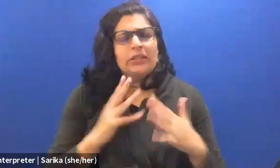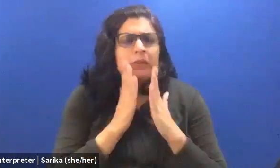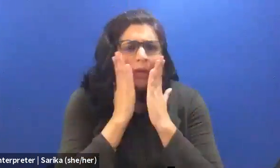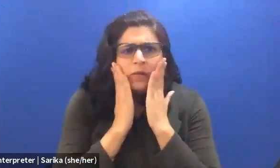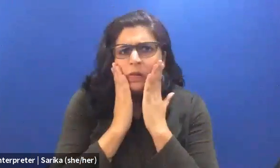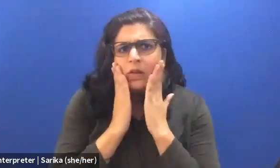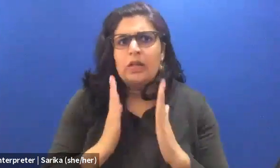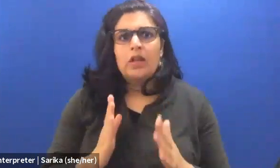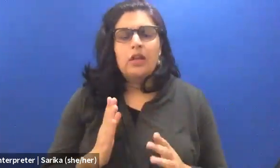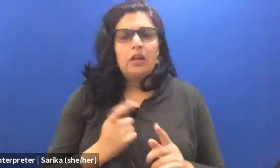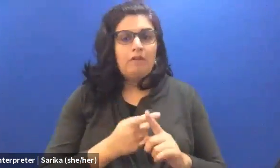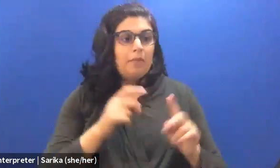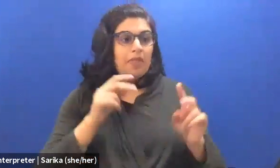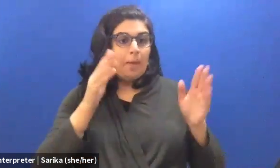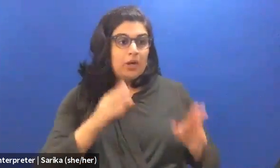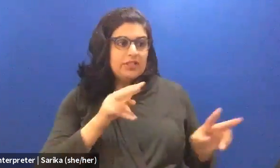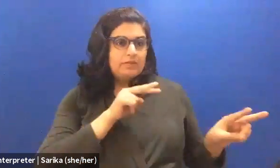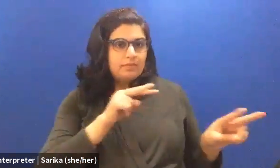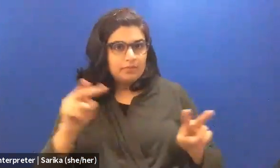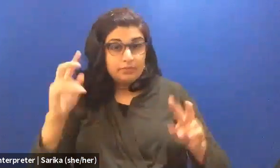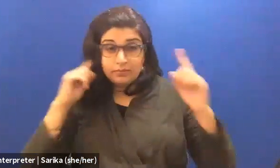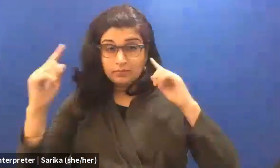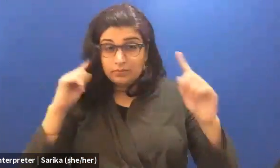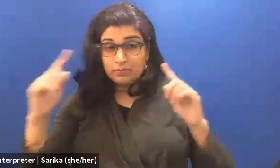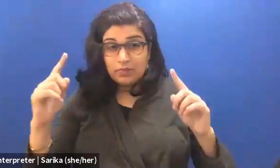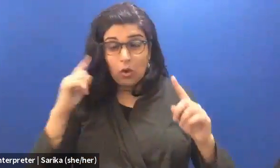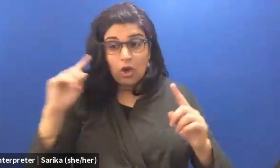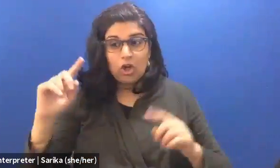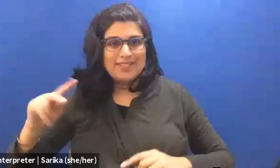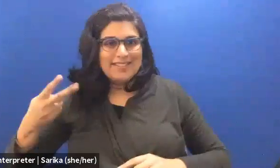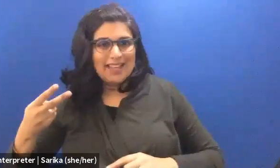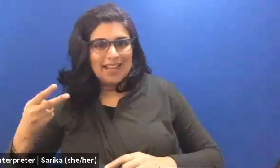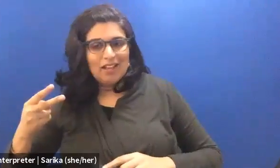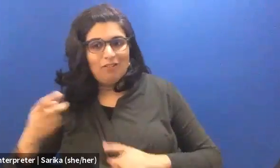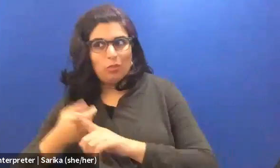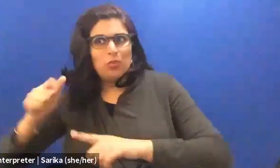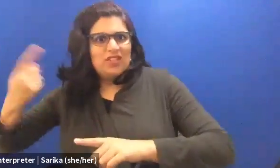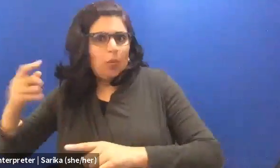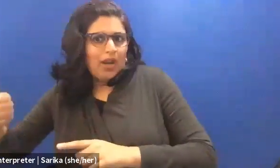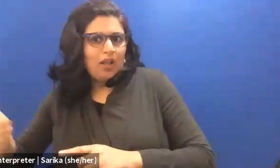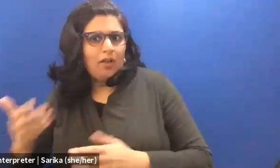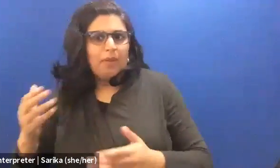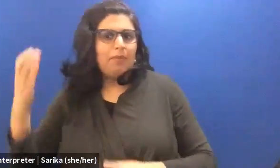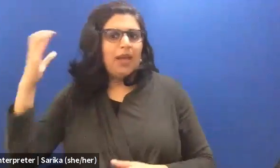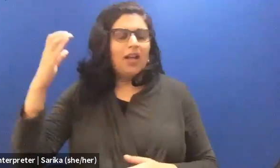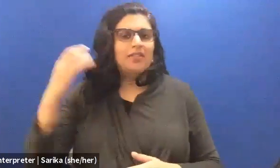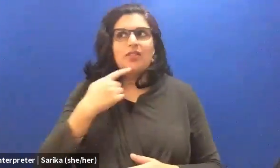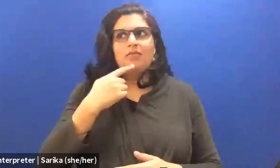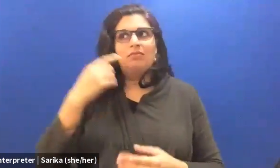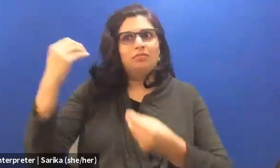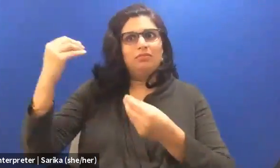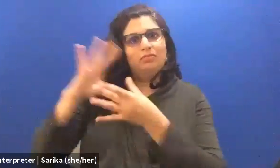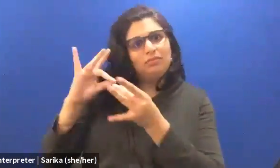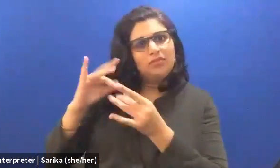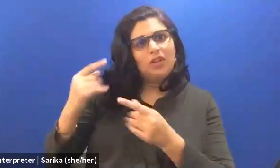from the person that's witnessing or hearing, or maybe heard secondhand. Like, maybe my cousin came and told me what happened over at